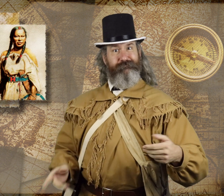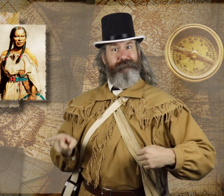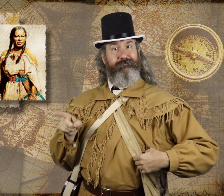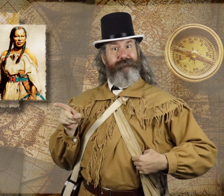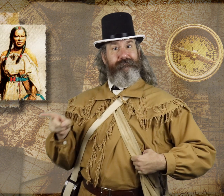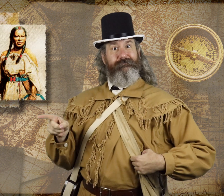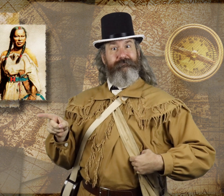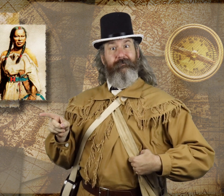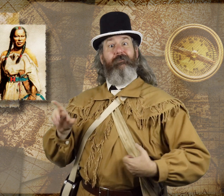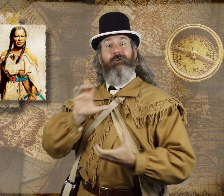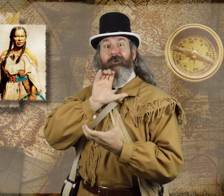to his wife,